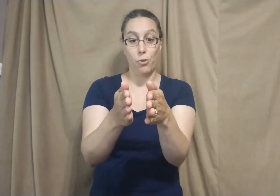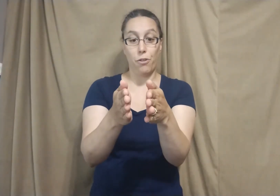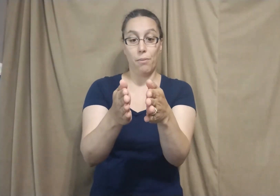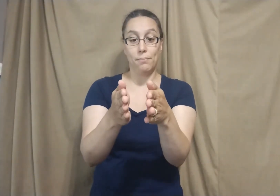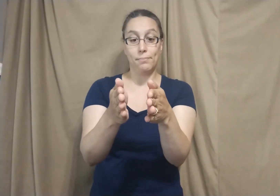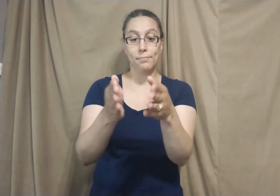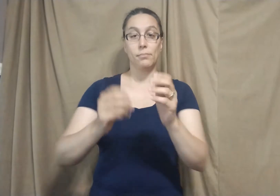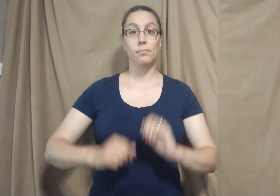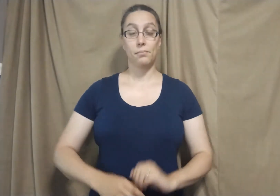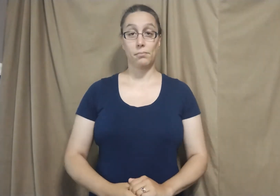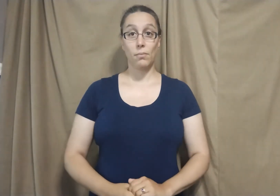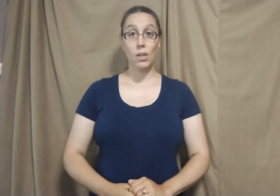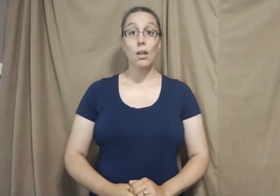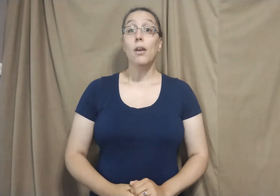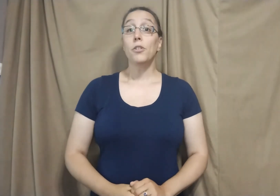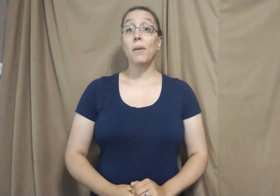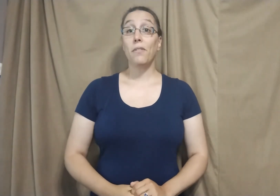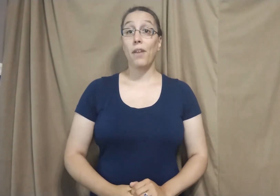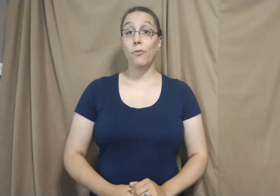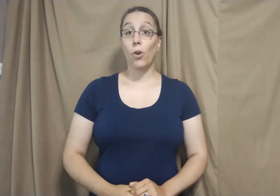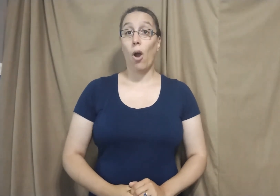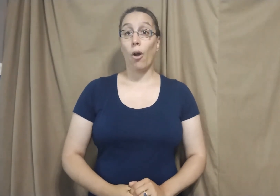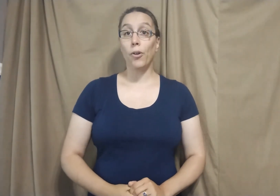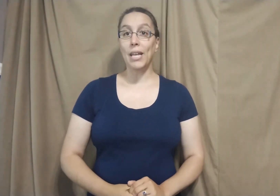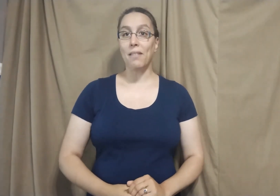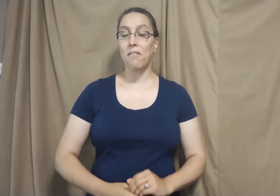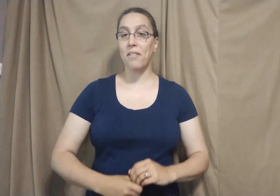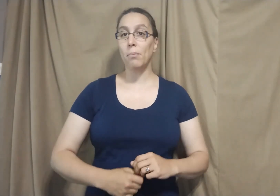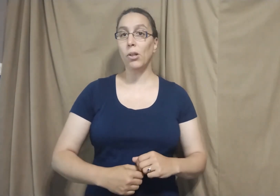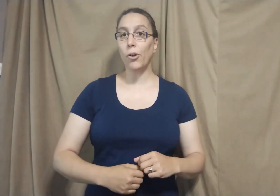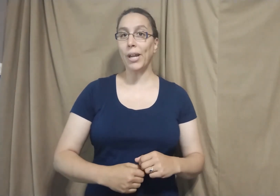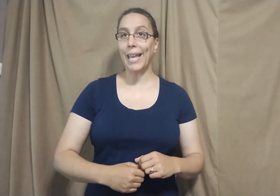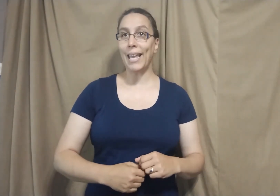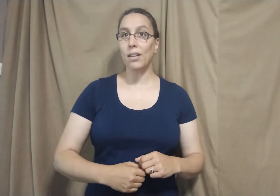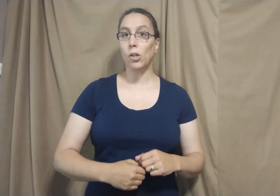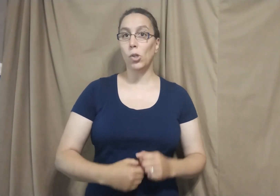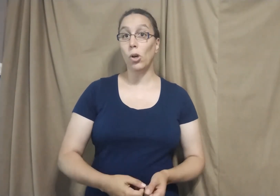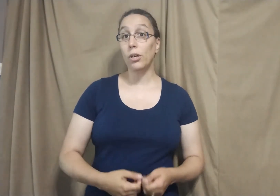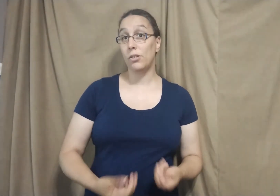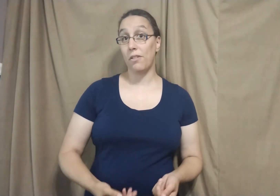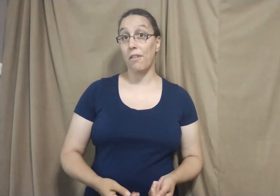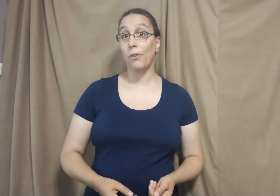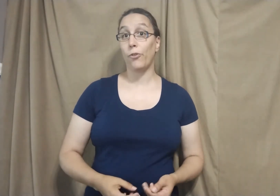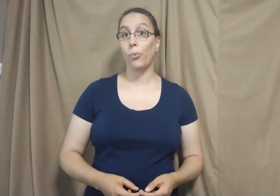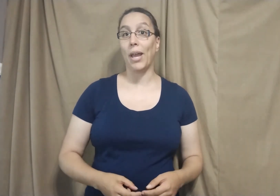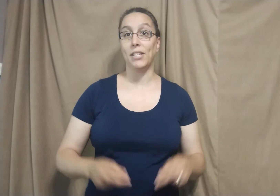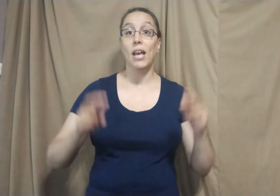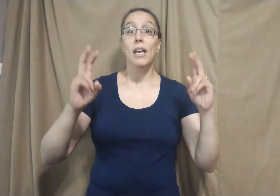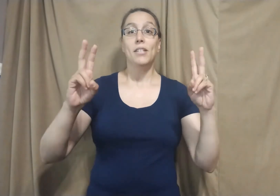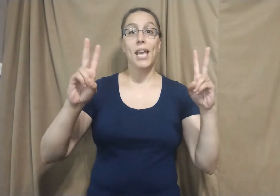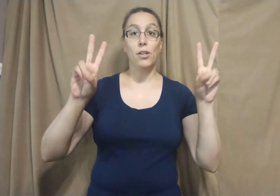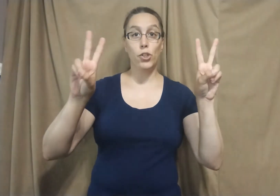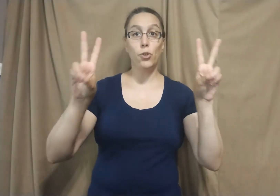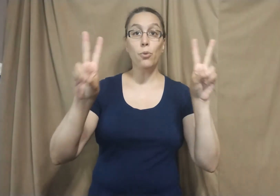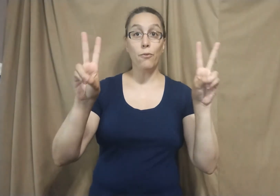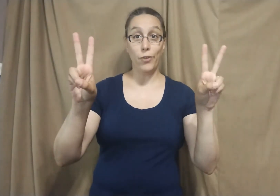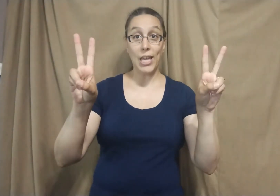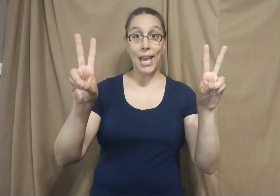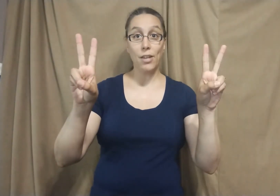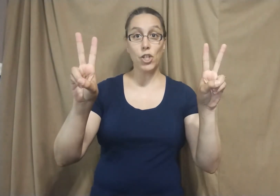close. To make the sign for hard, it's similar in look to the sign for right. Take two V hand